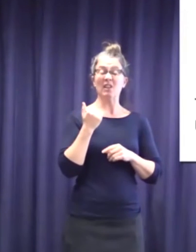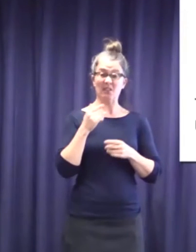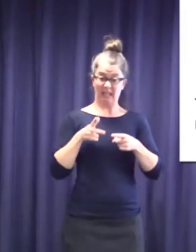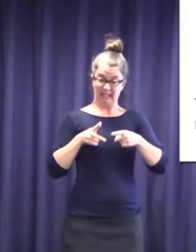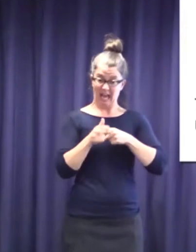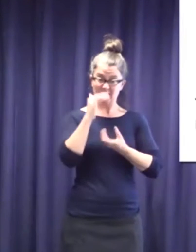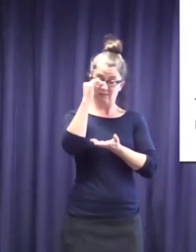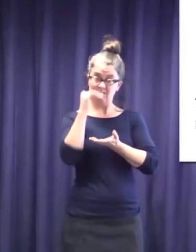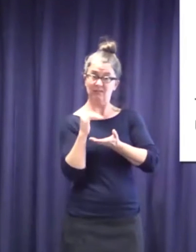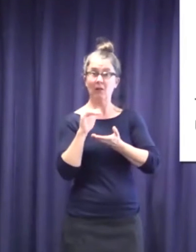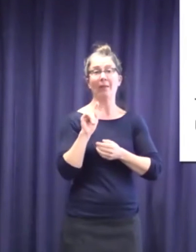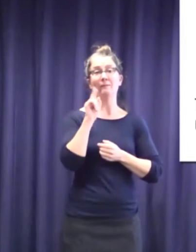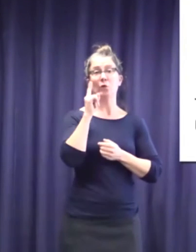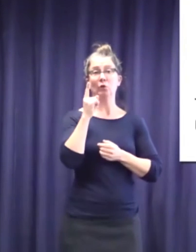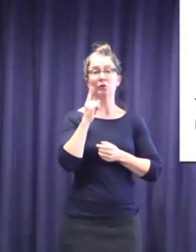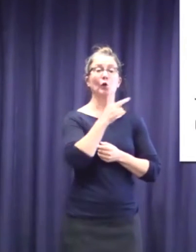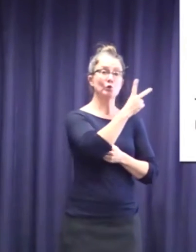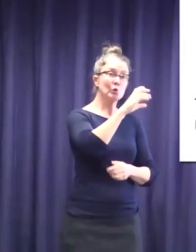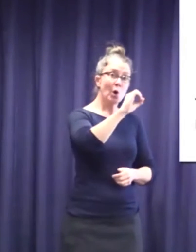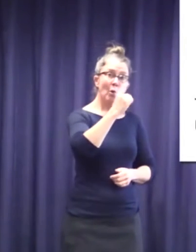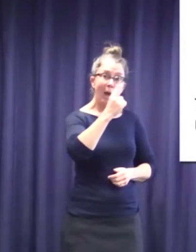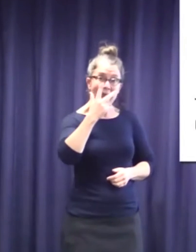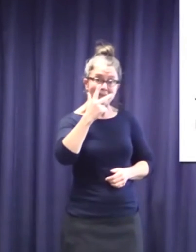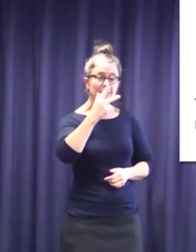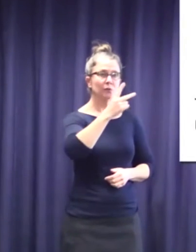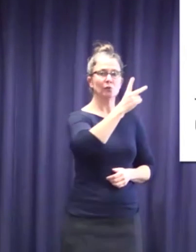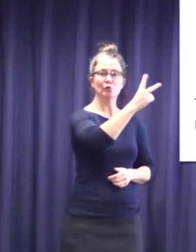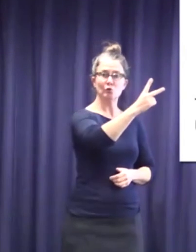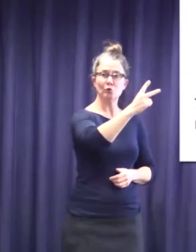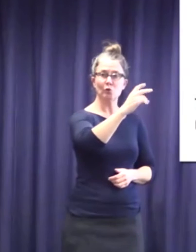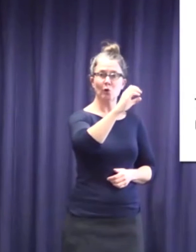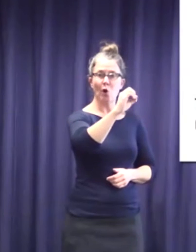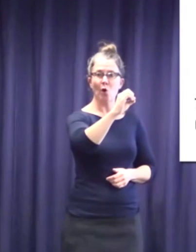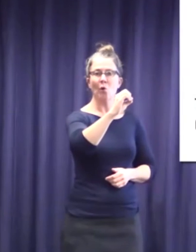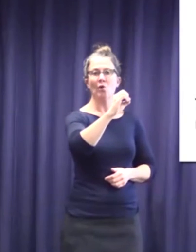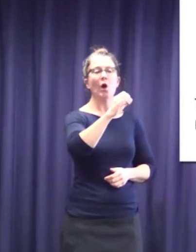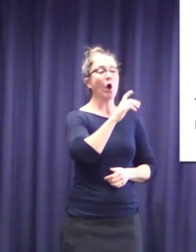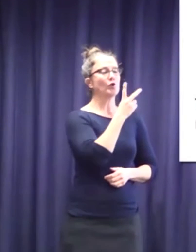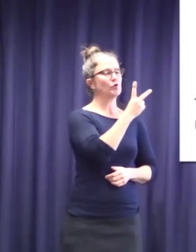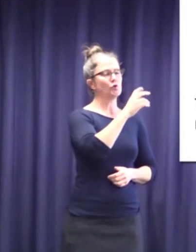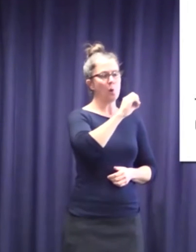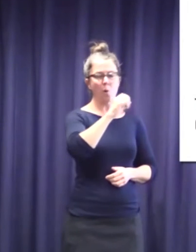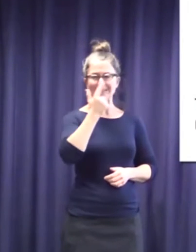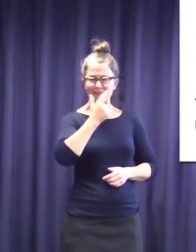2017 and 2018 we'll see further cuts. So this is only the beginning, really.